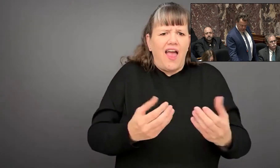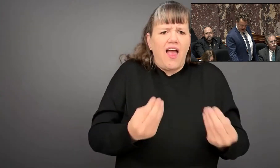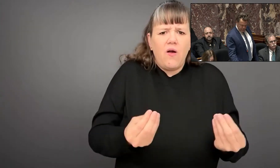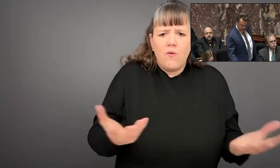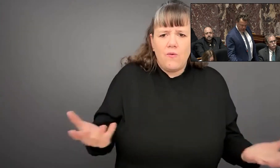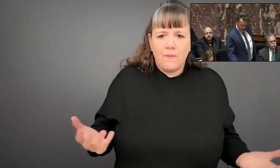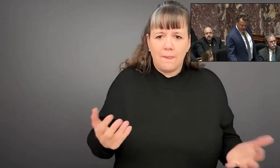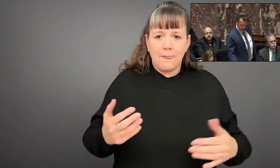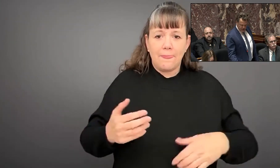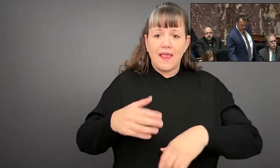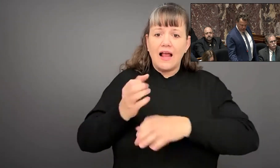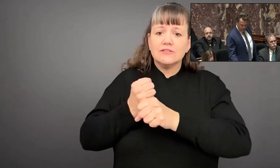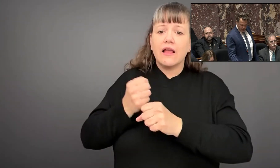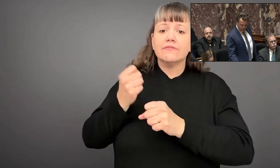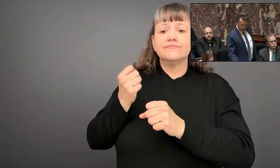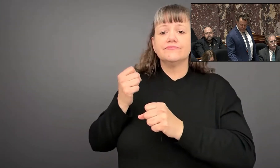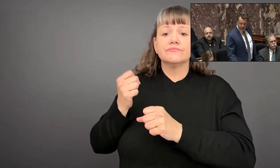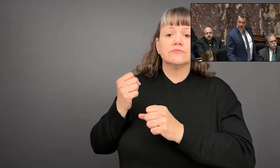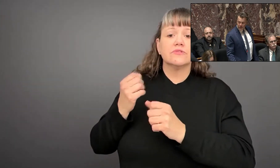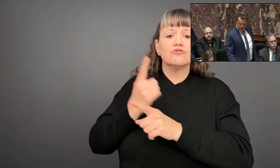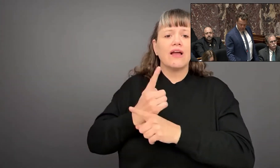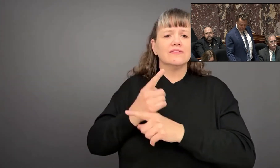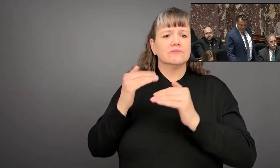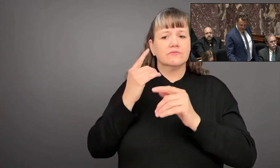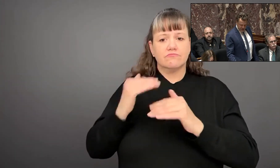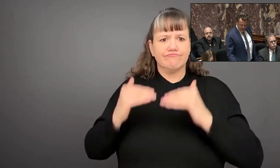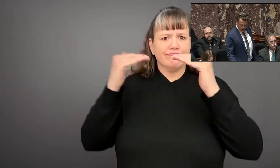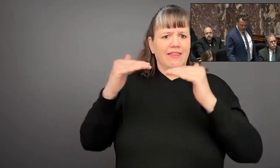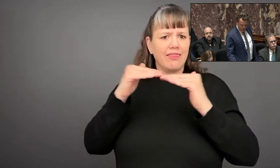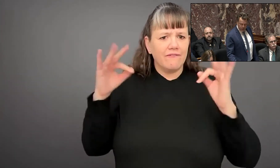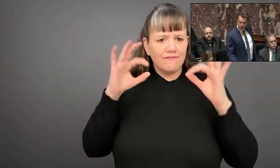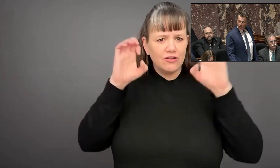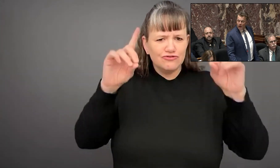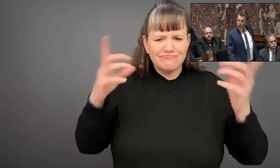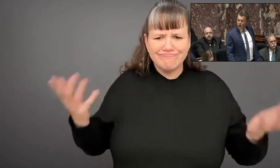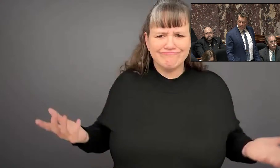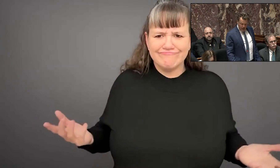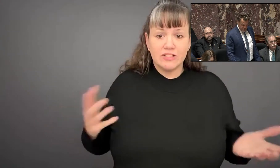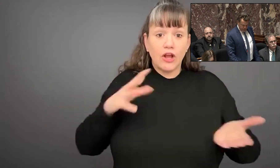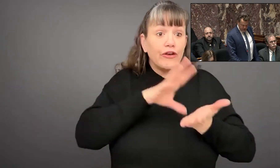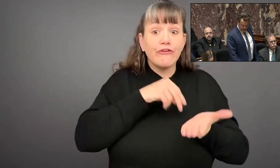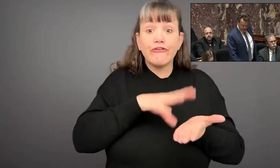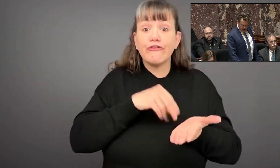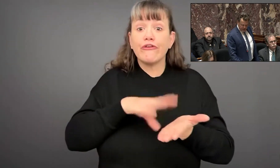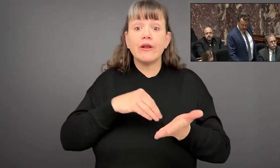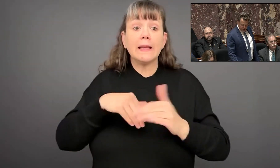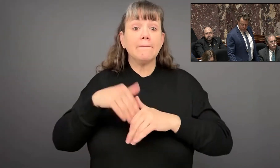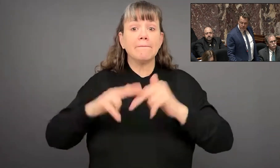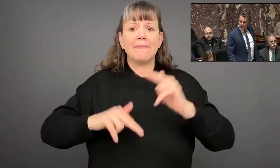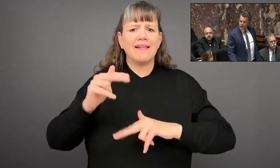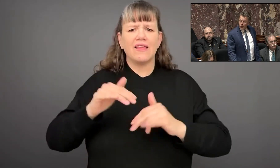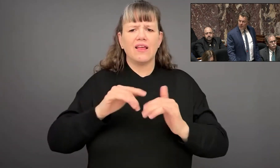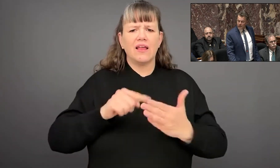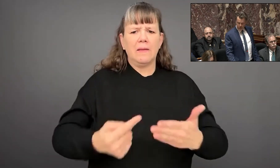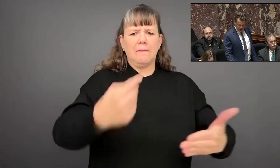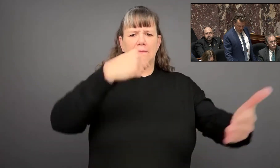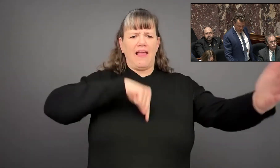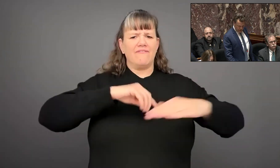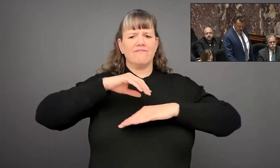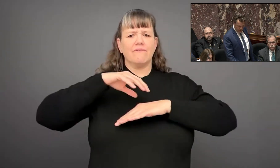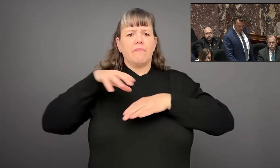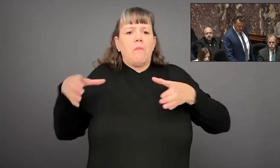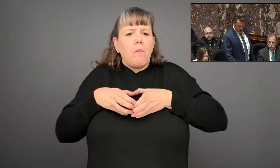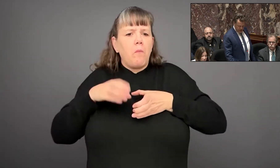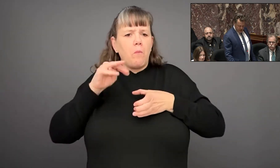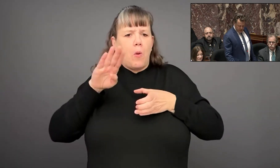and students spend their education years in portables, a clear message is sent to our youth. We are not sufficiently investing in you during the formative years of